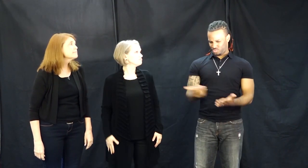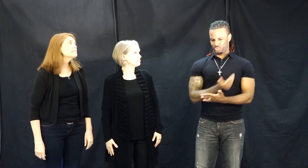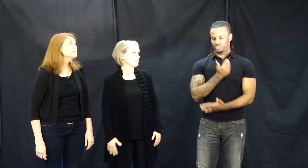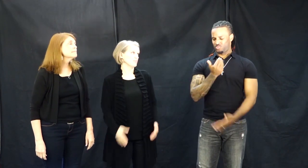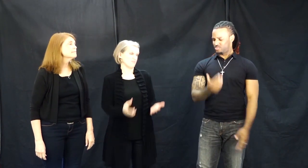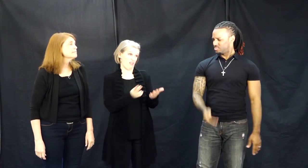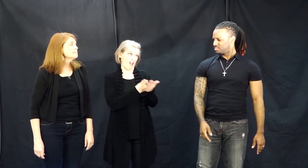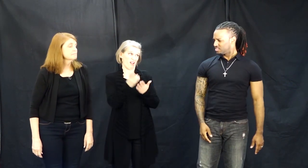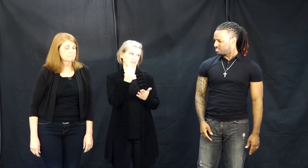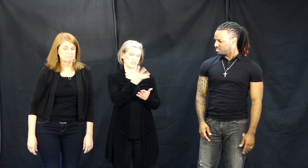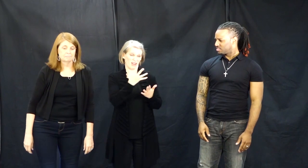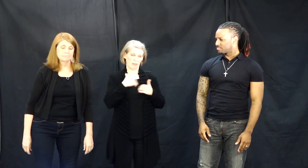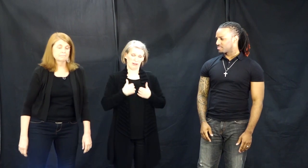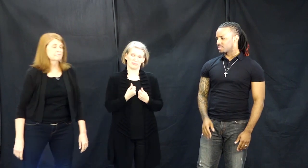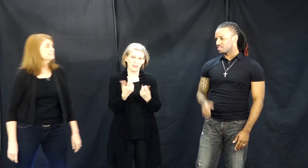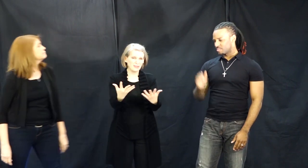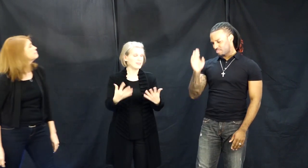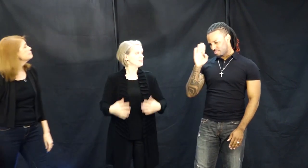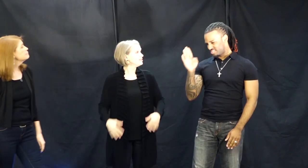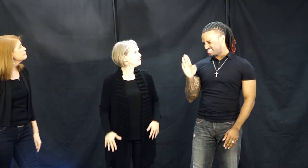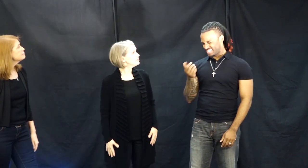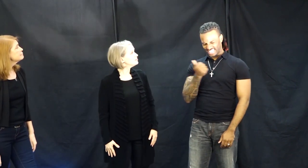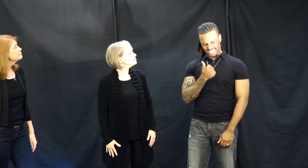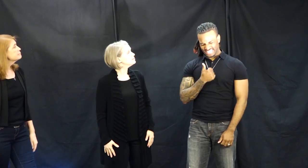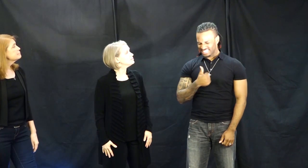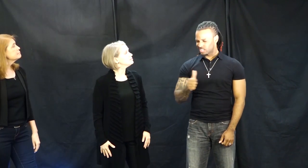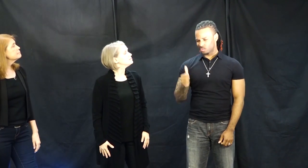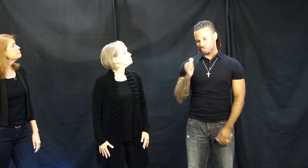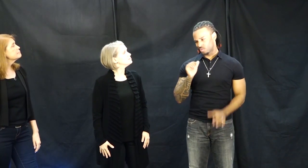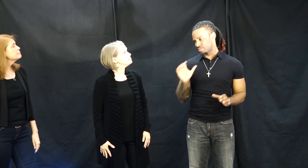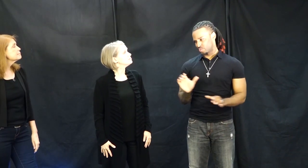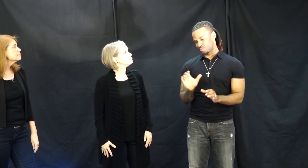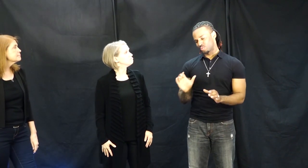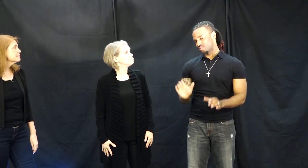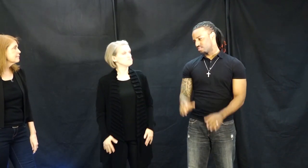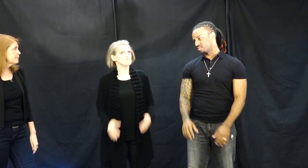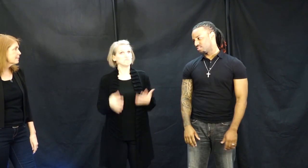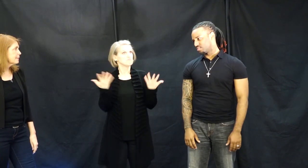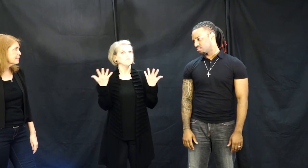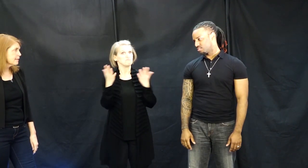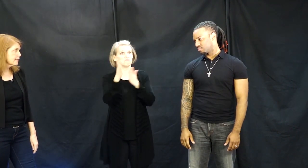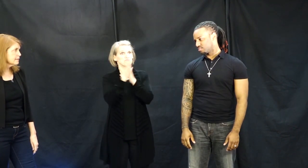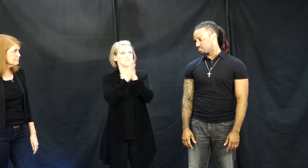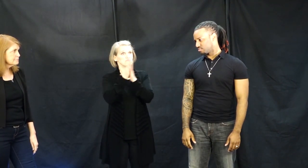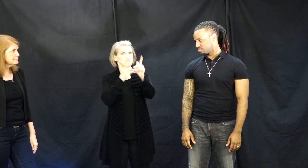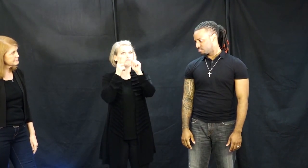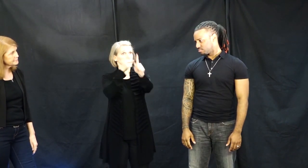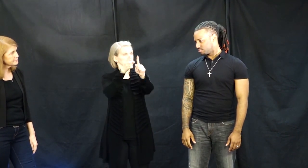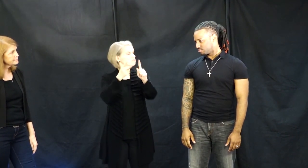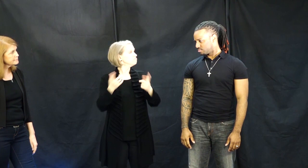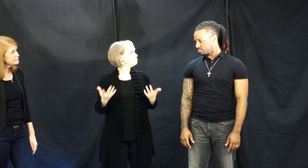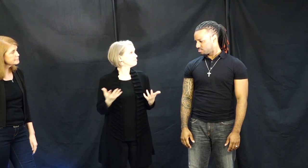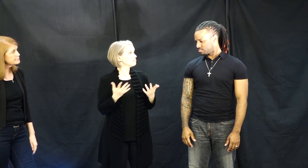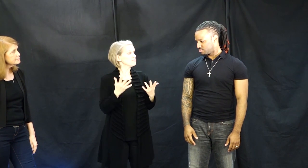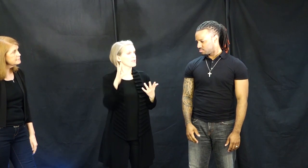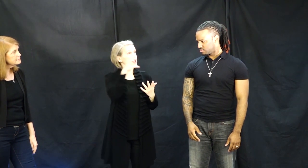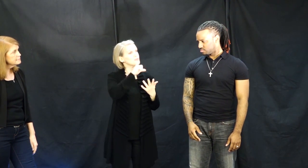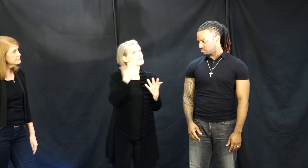Honestly, it's kind of draining. Burr, Sir. is there anything you wouldn't do? No, I'm chasing what I want, and you know what? What?